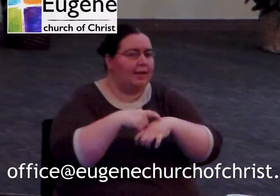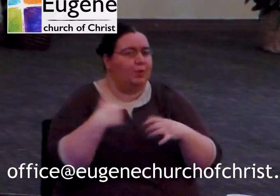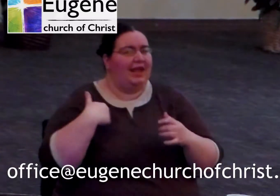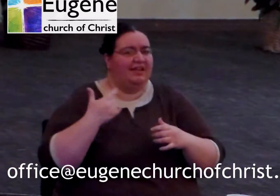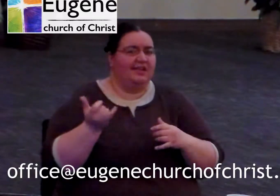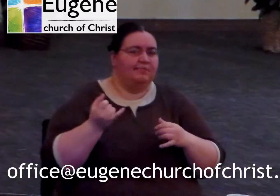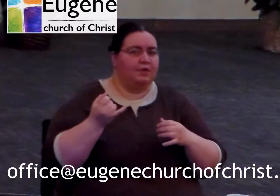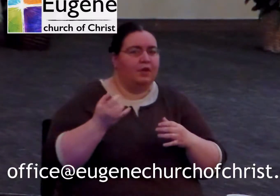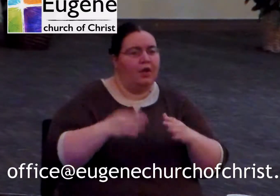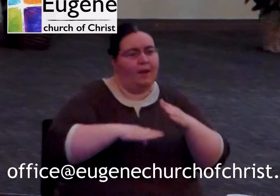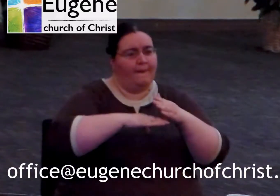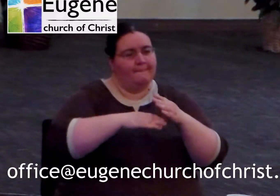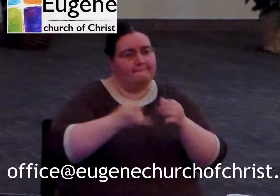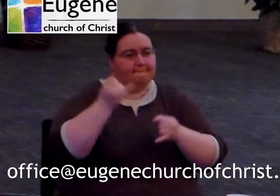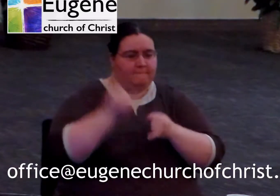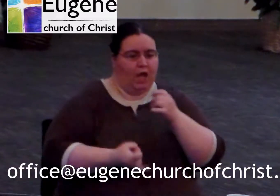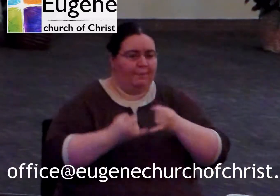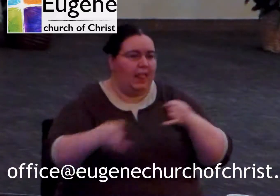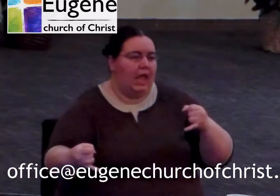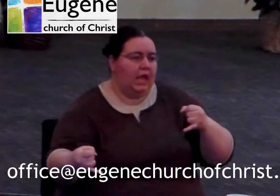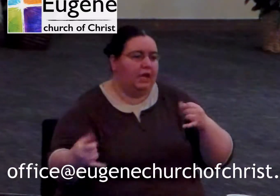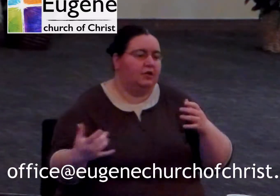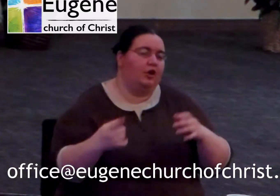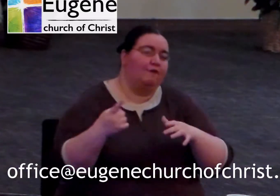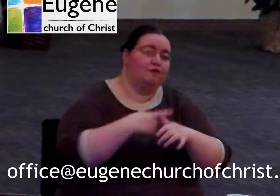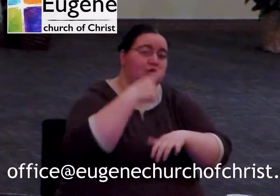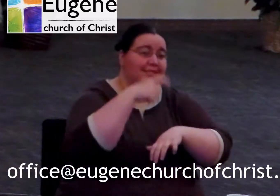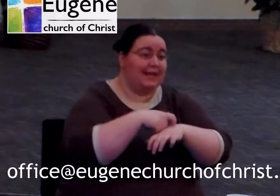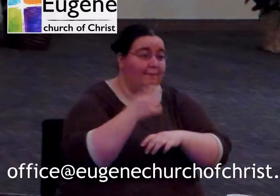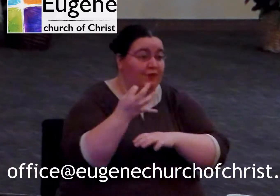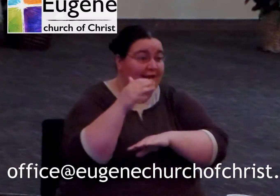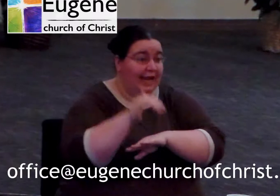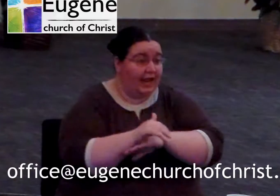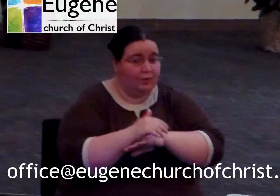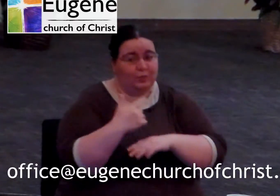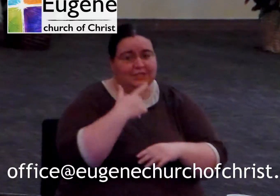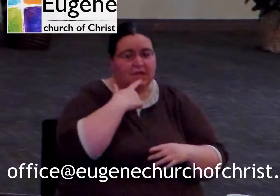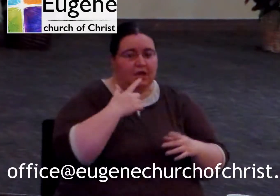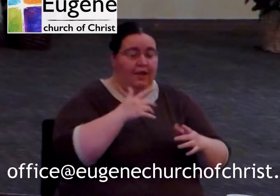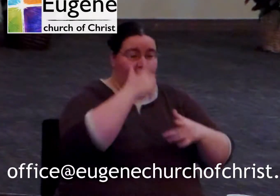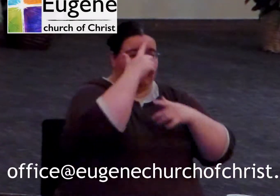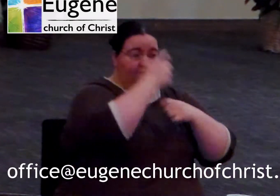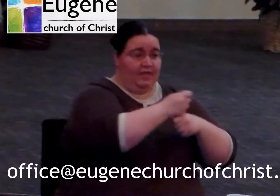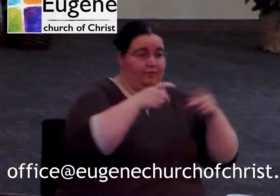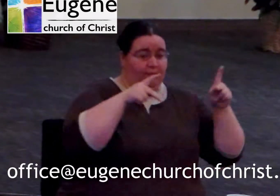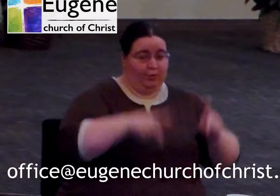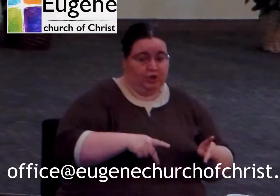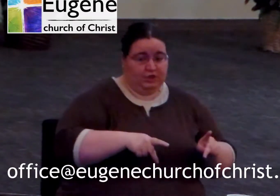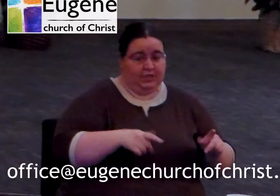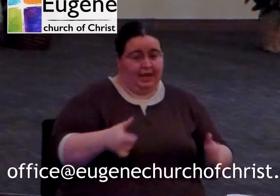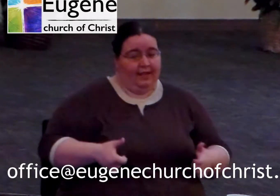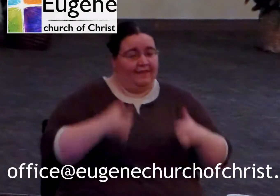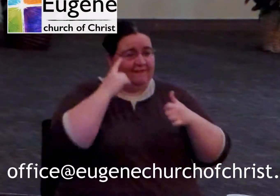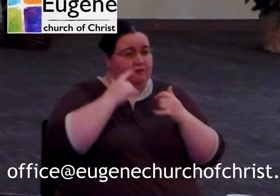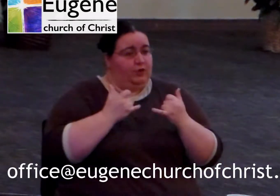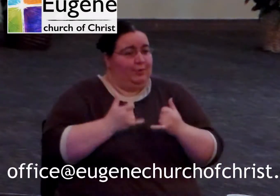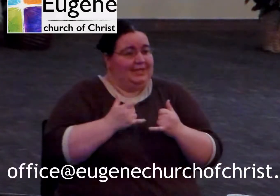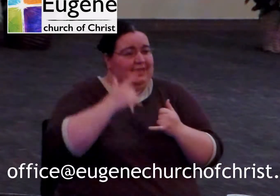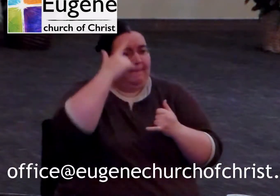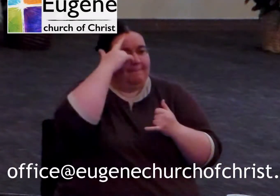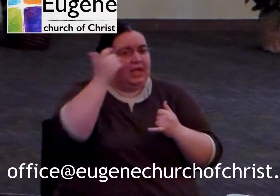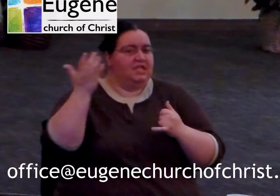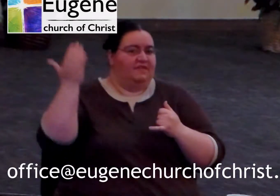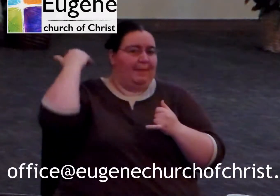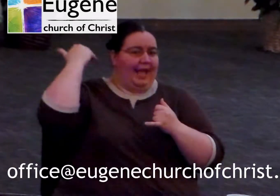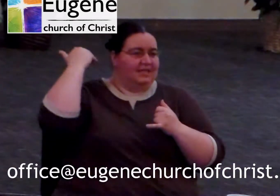be our past. It can be someone else's, but we remember these things, these stories that we've heard, and we can live for the present because of them. In fact, that's what the author of